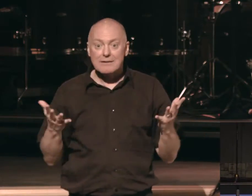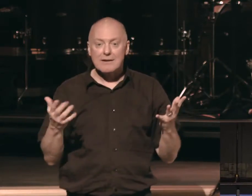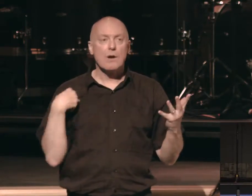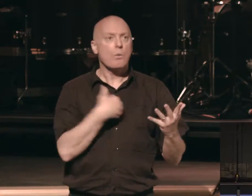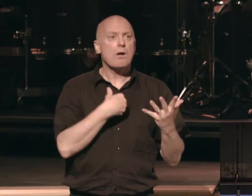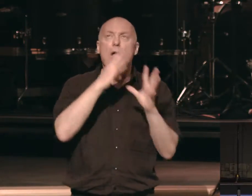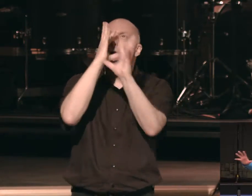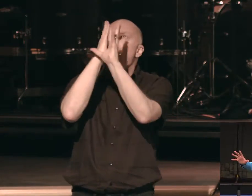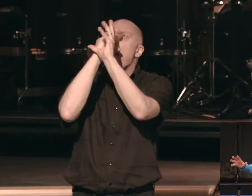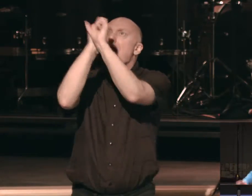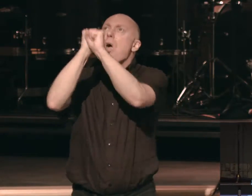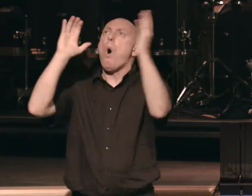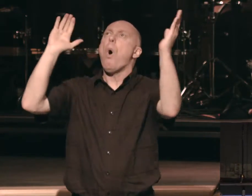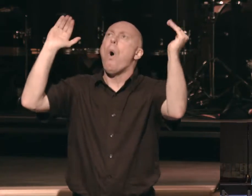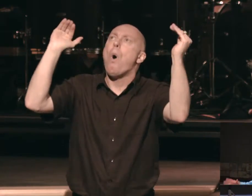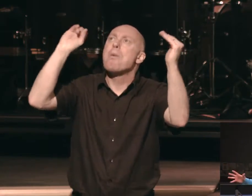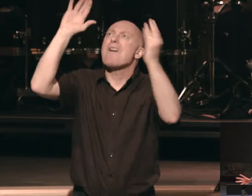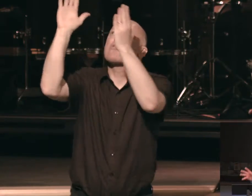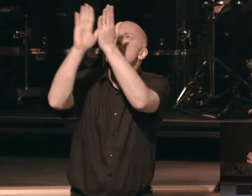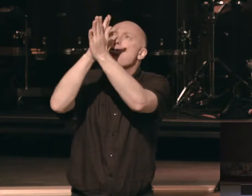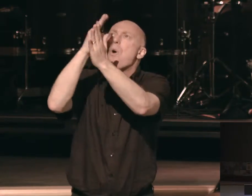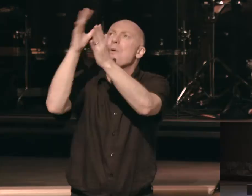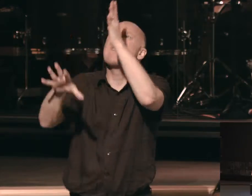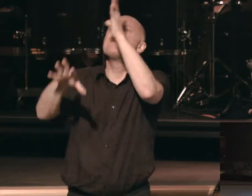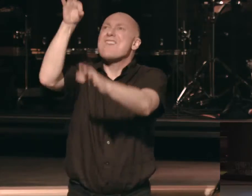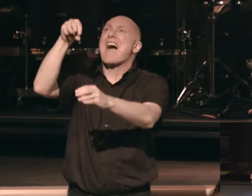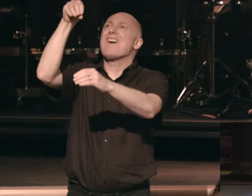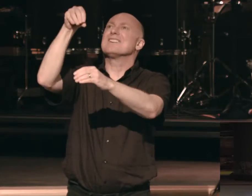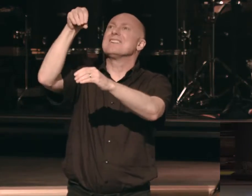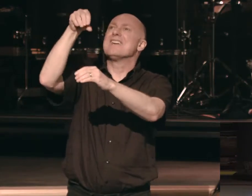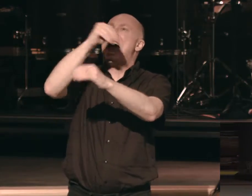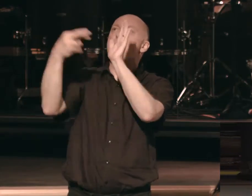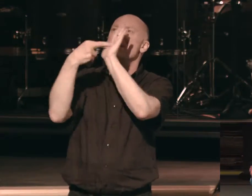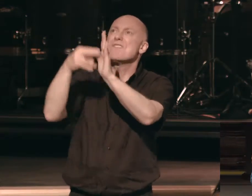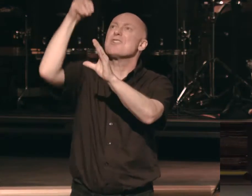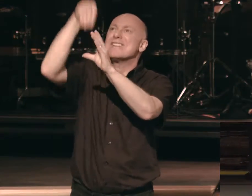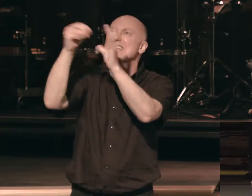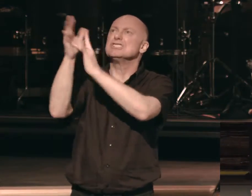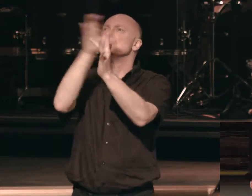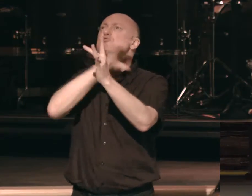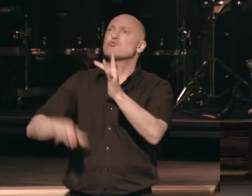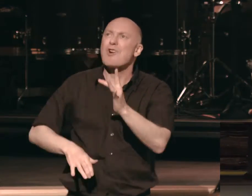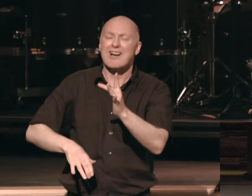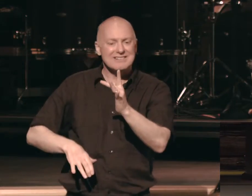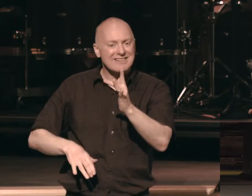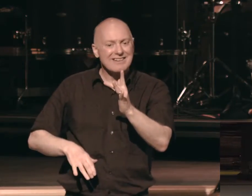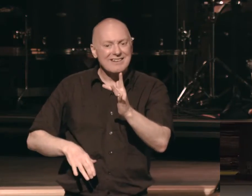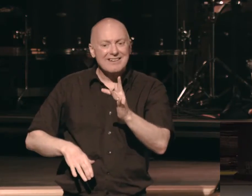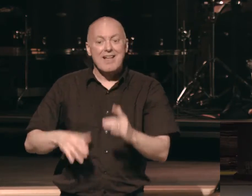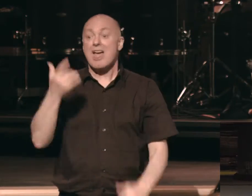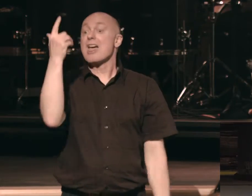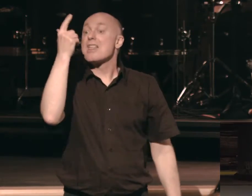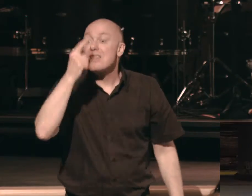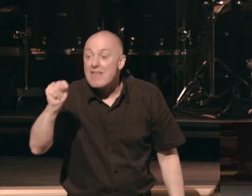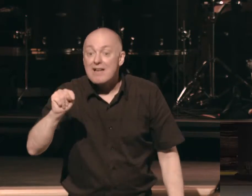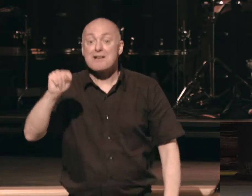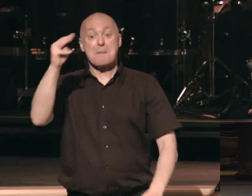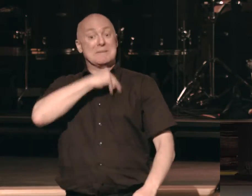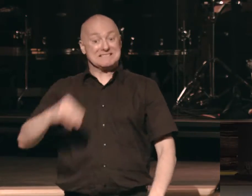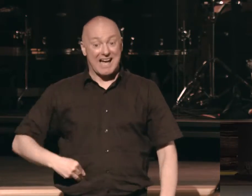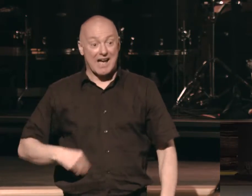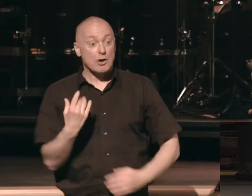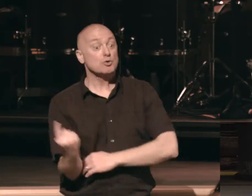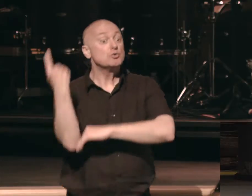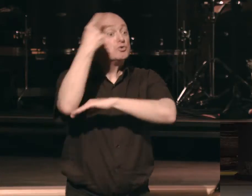peace. So we're seeking to be captured by the hope of the glory that is found and revealed in Jesus Christ